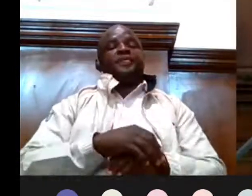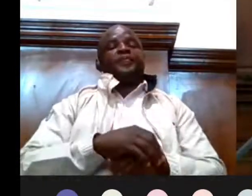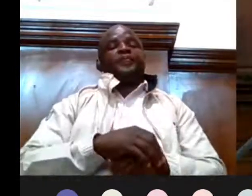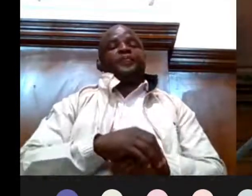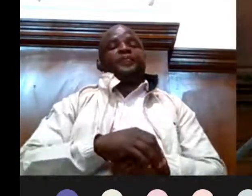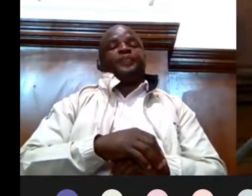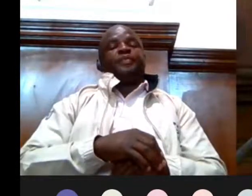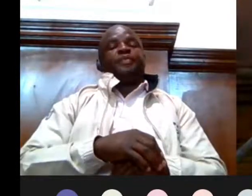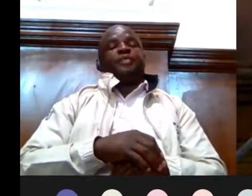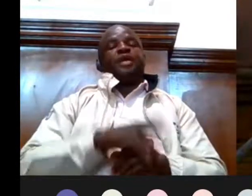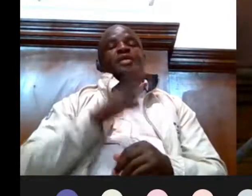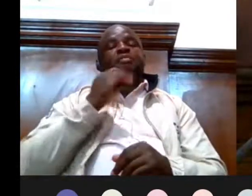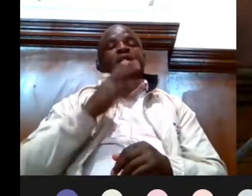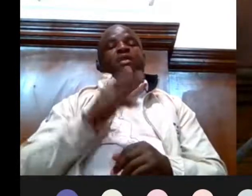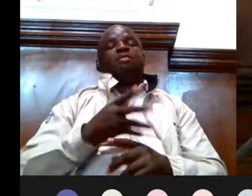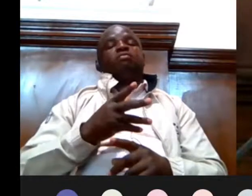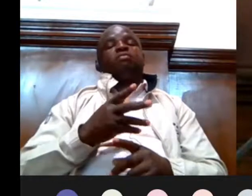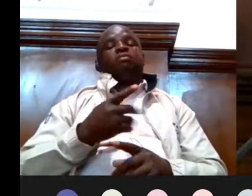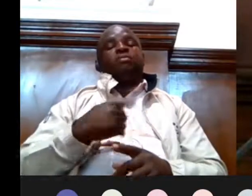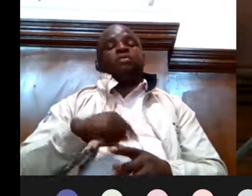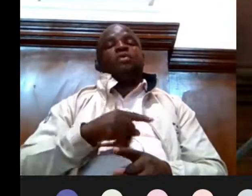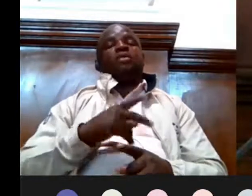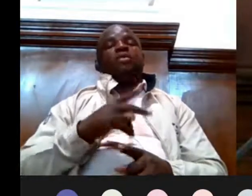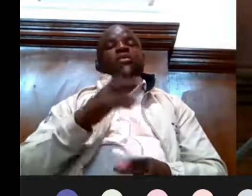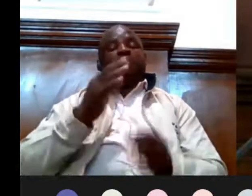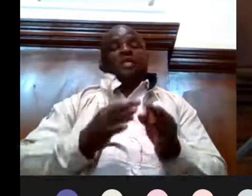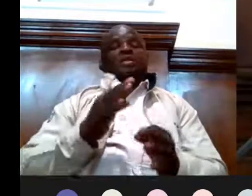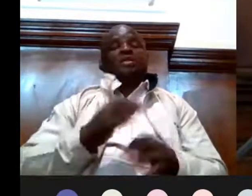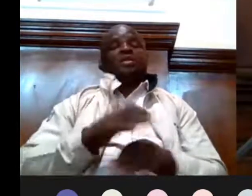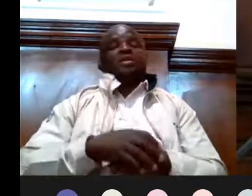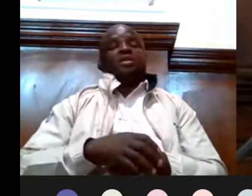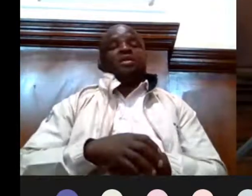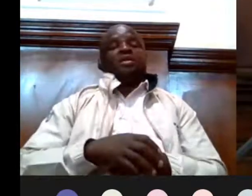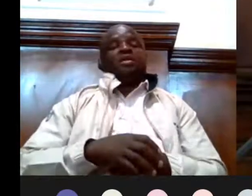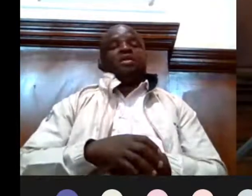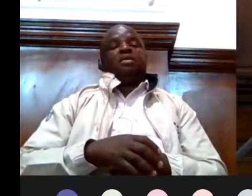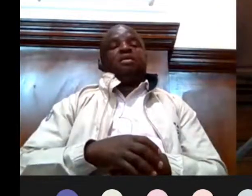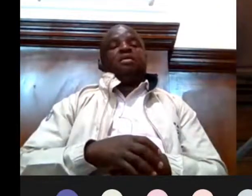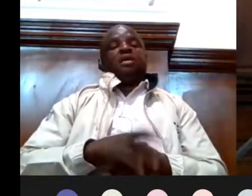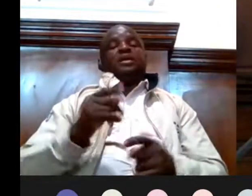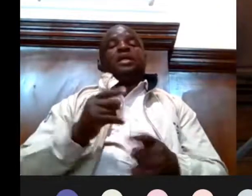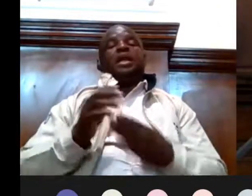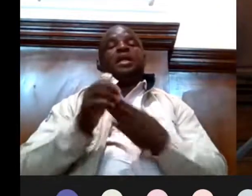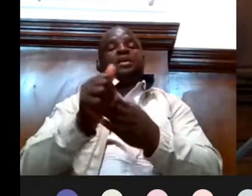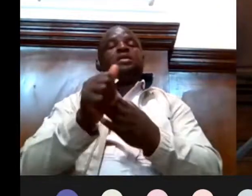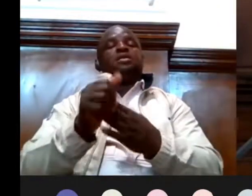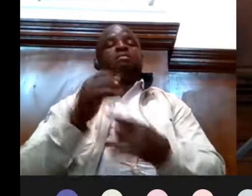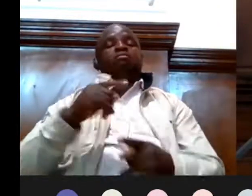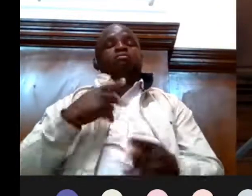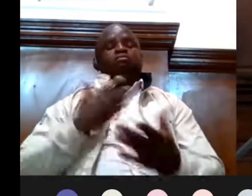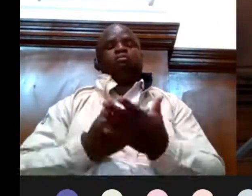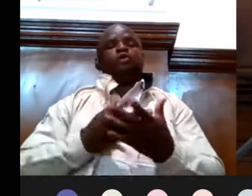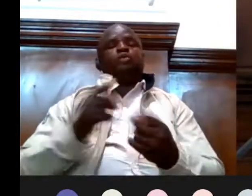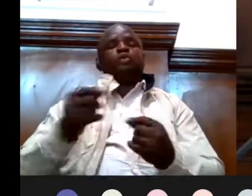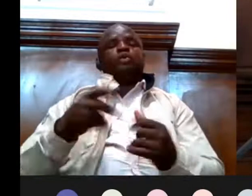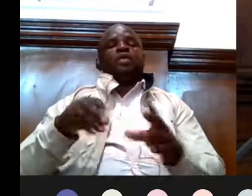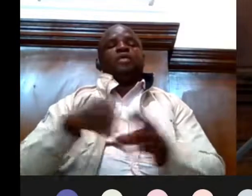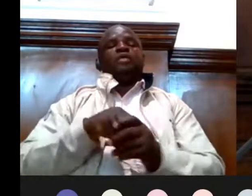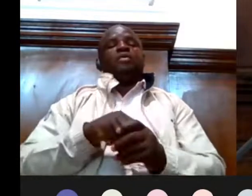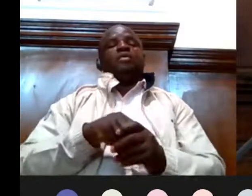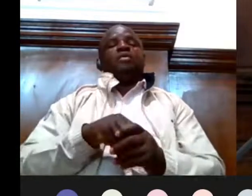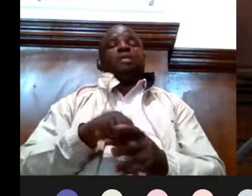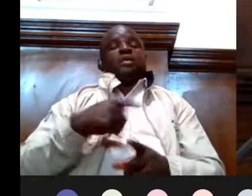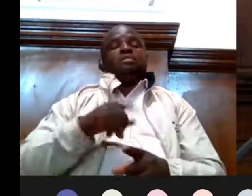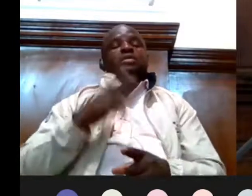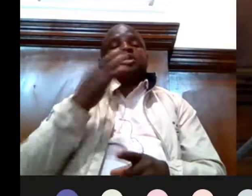Speaker, and how do we, as politicians and elected leaders, respond? Do we